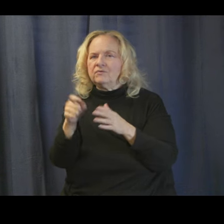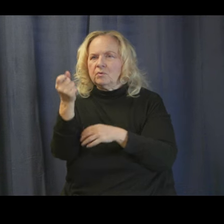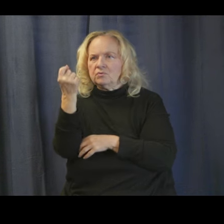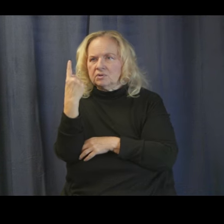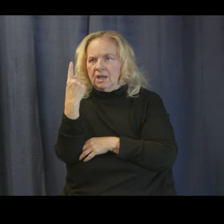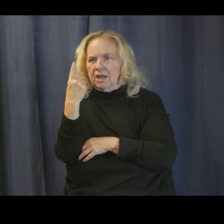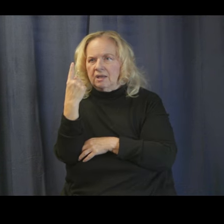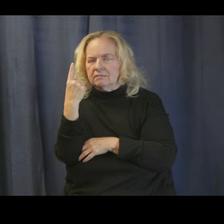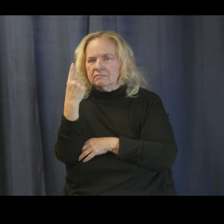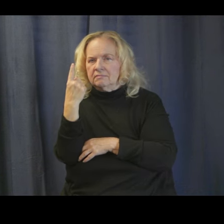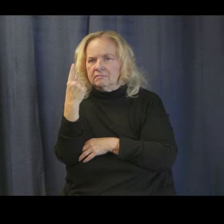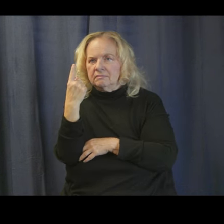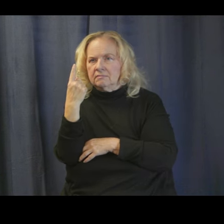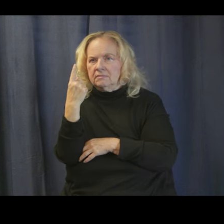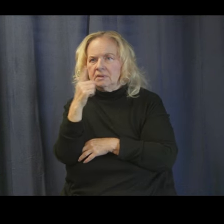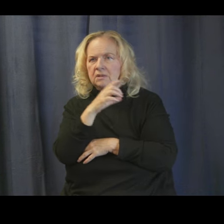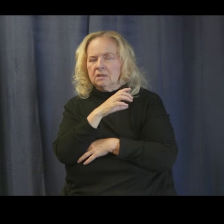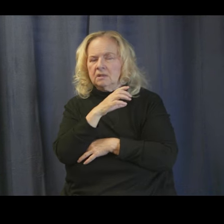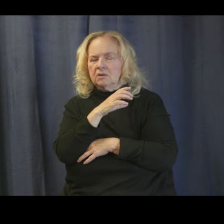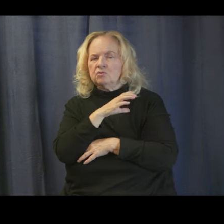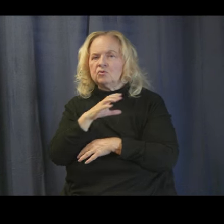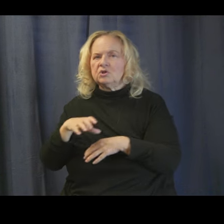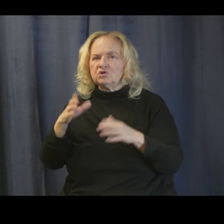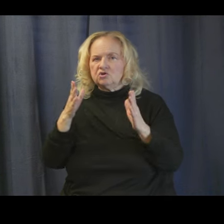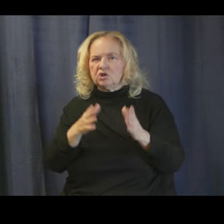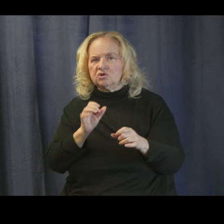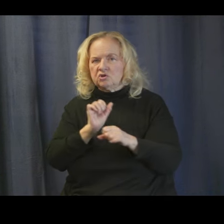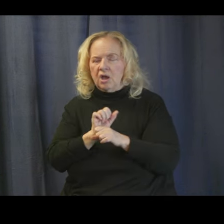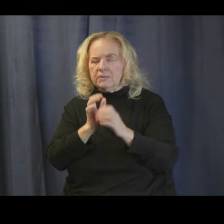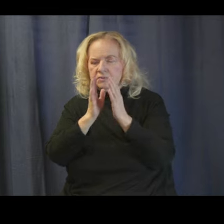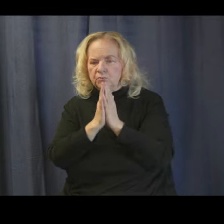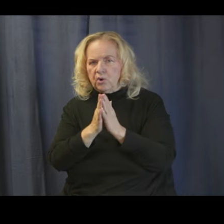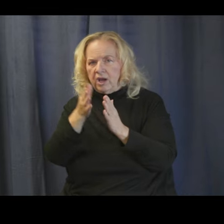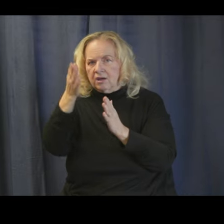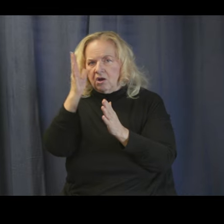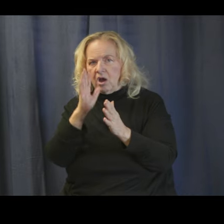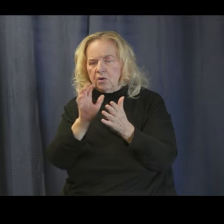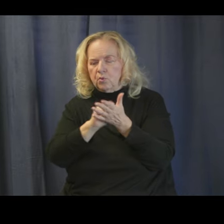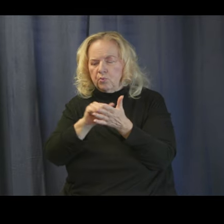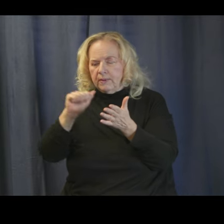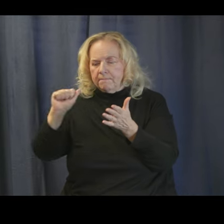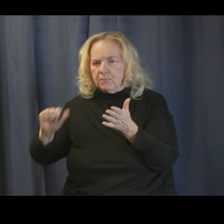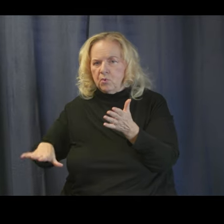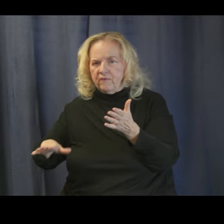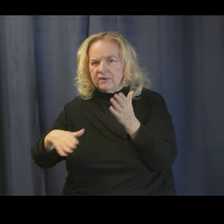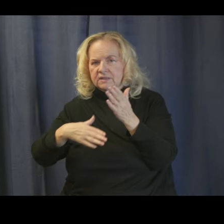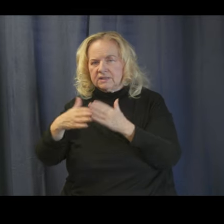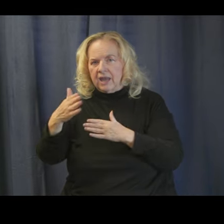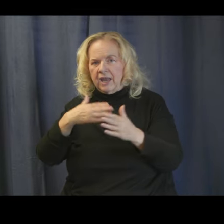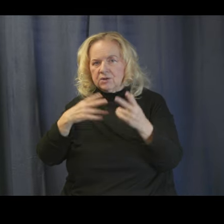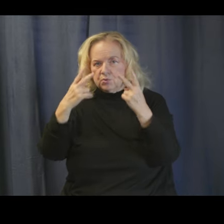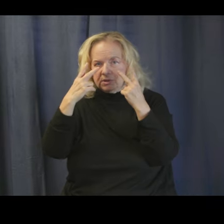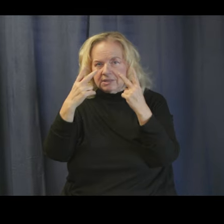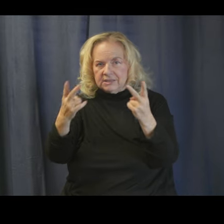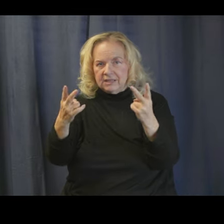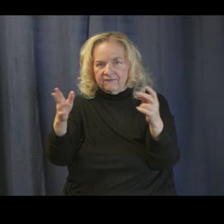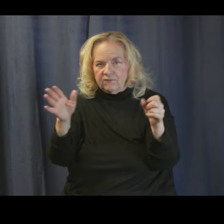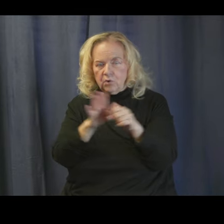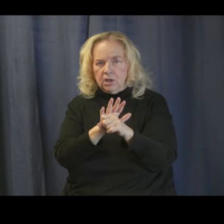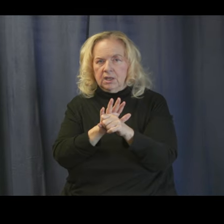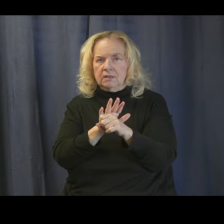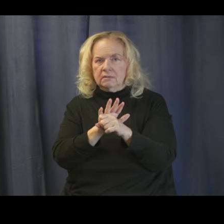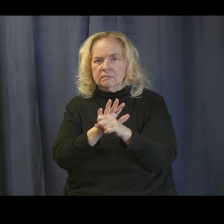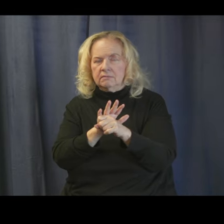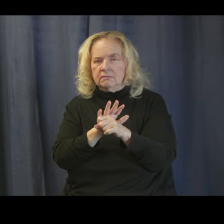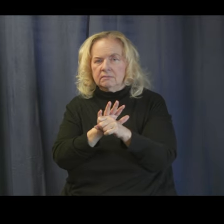to realize the Christian's job is to pray that God would remove his hand so they can see